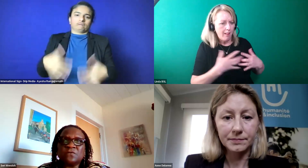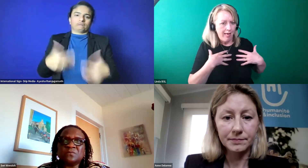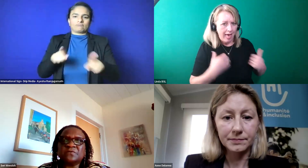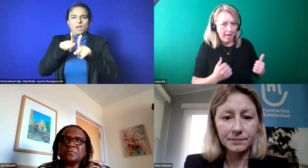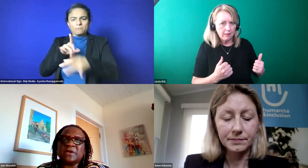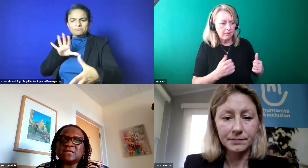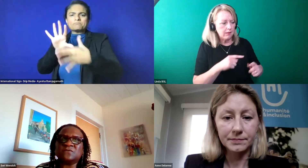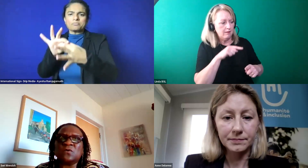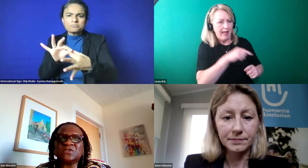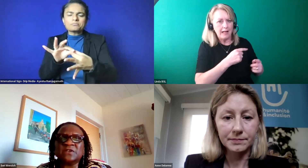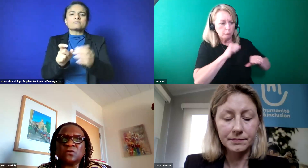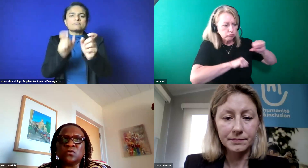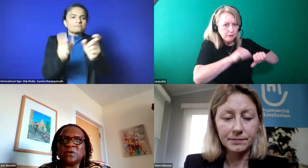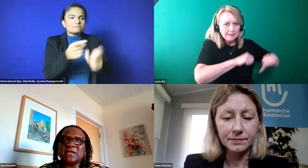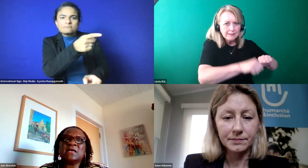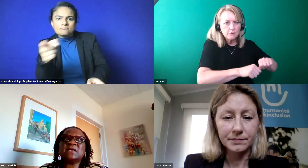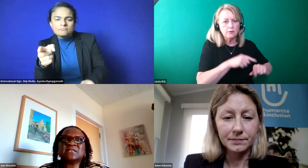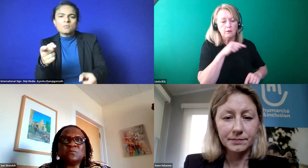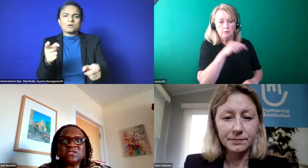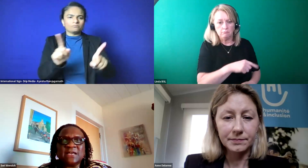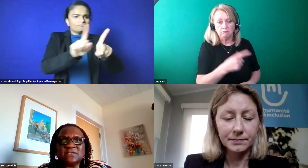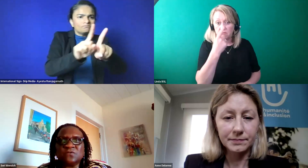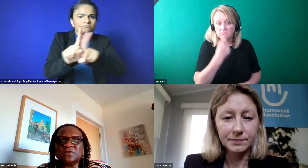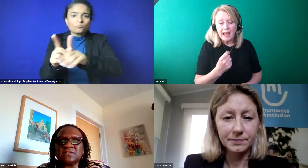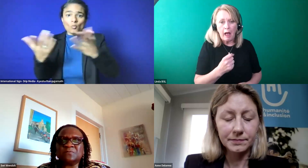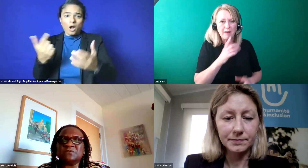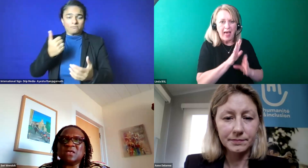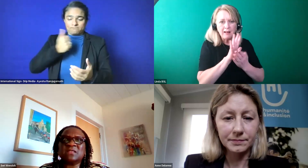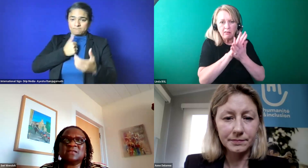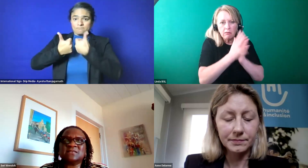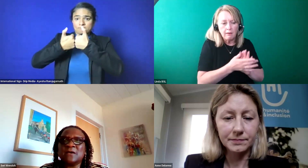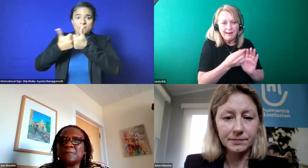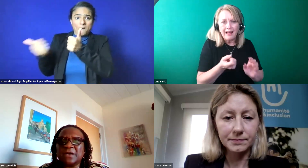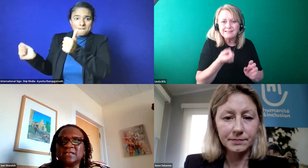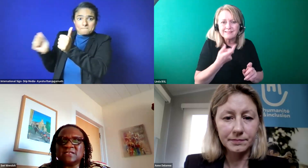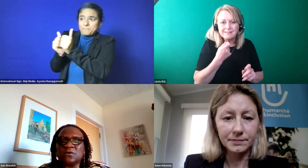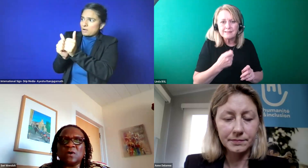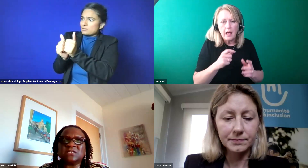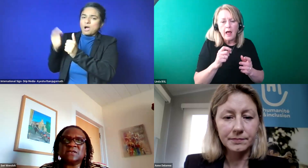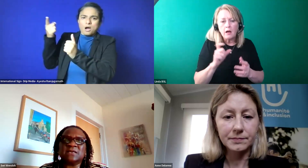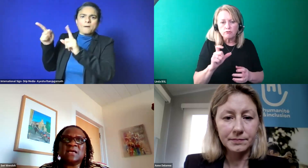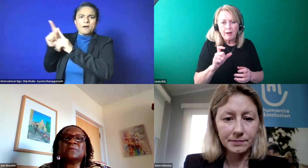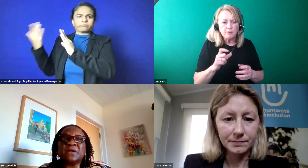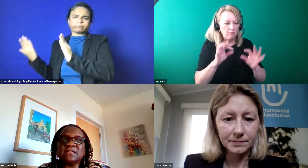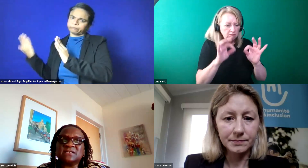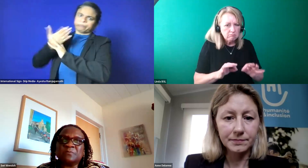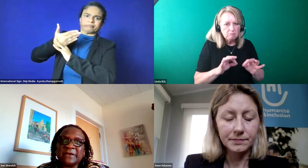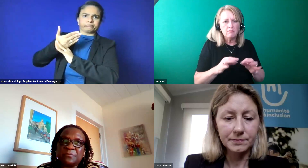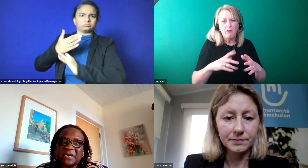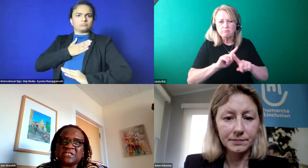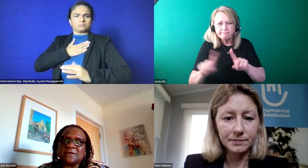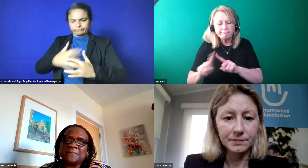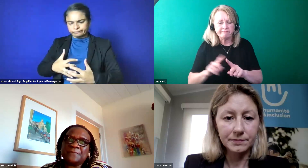most common forms of reproductive coercion include sabotage of contraceptive methods, pregnancy coercion, and